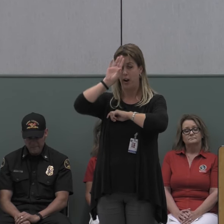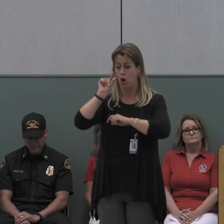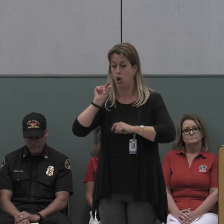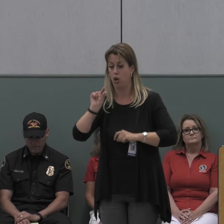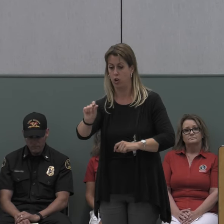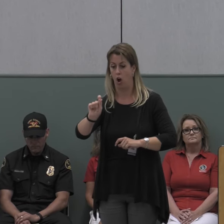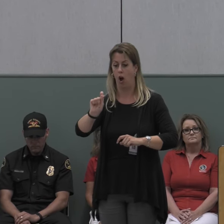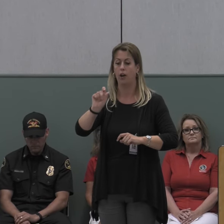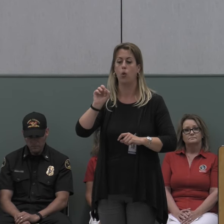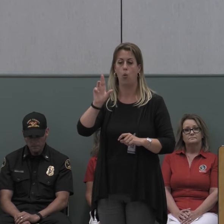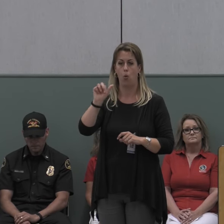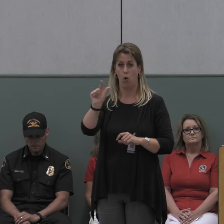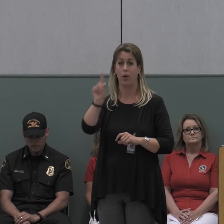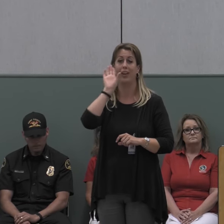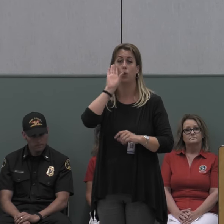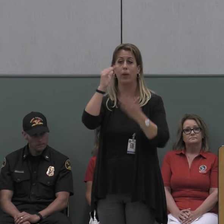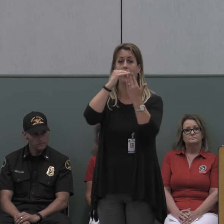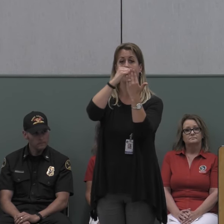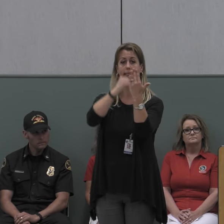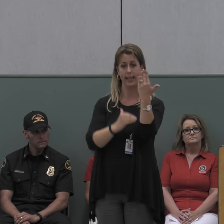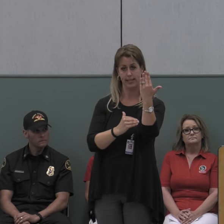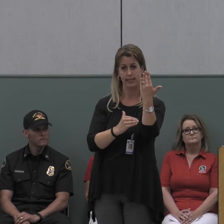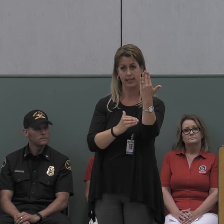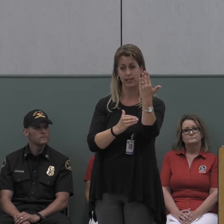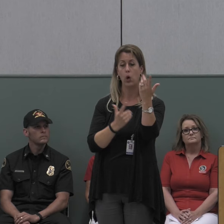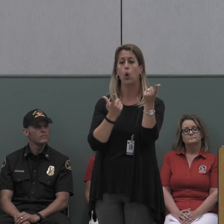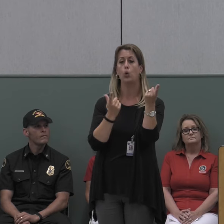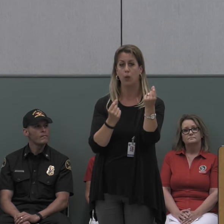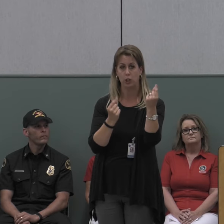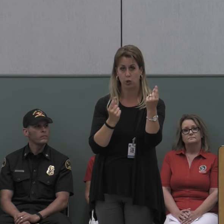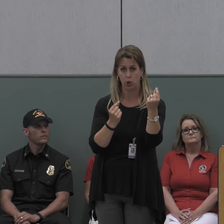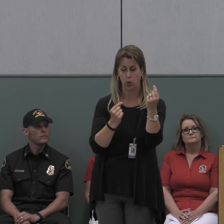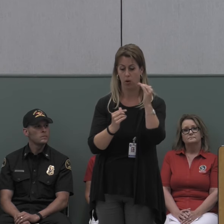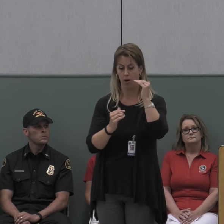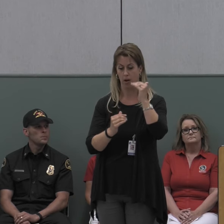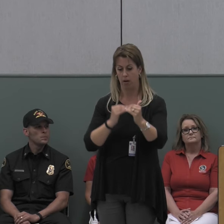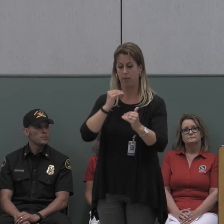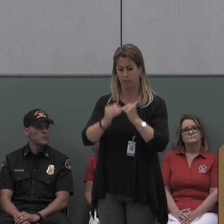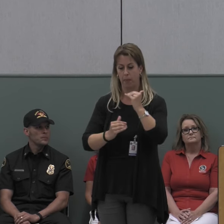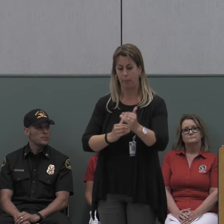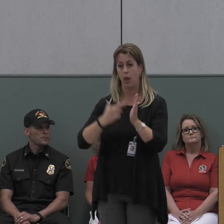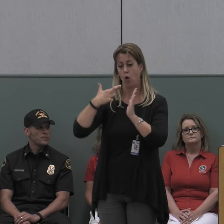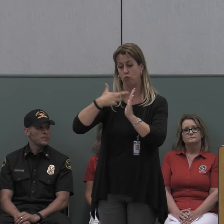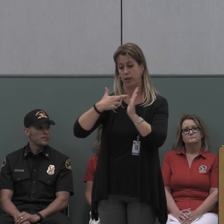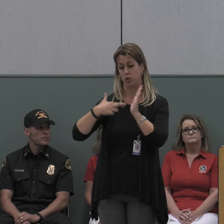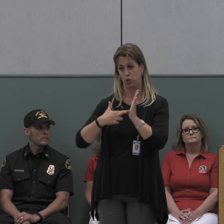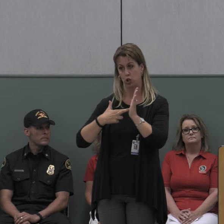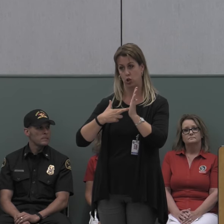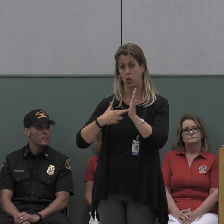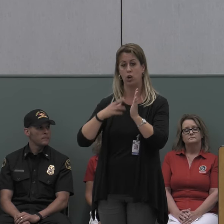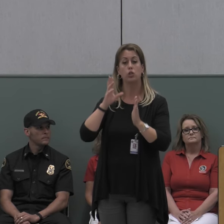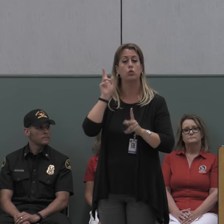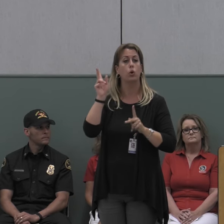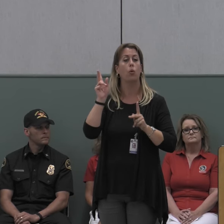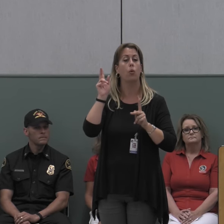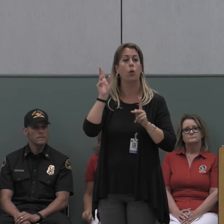there step by step. You can register and set up all your parameters on how you would like to be alerted, or you don't actually